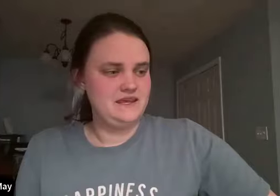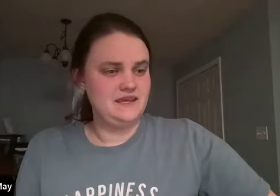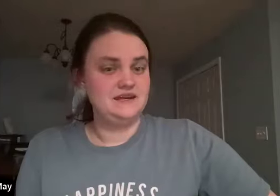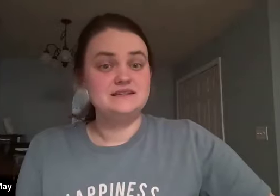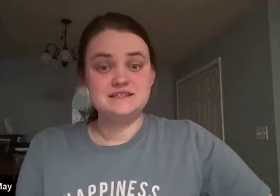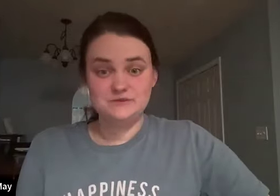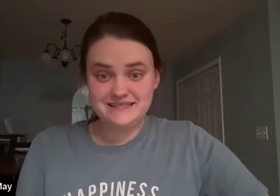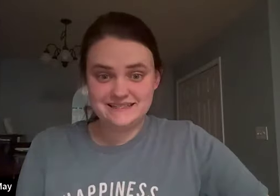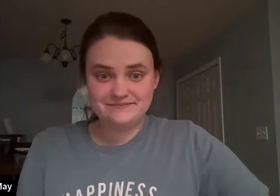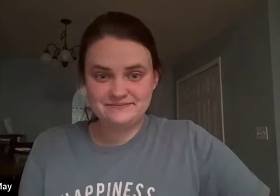Then sweet.